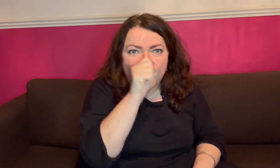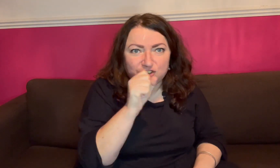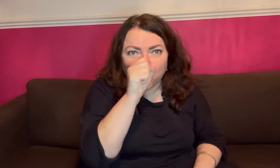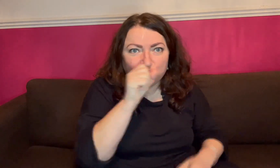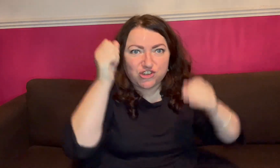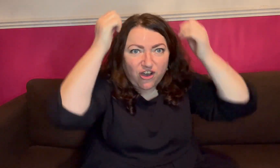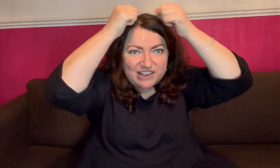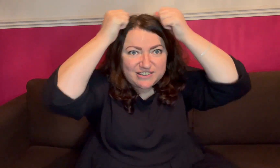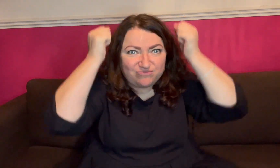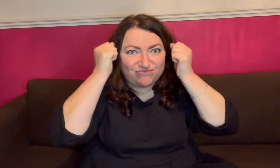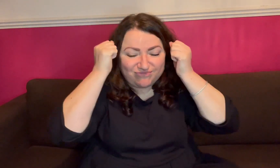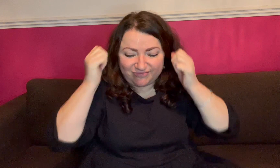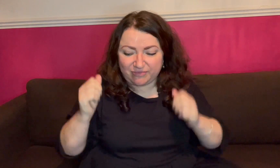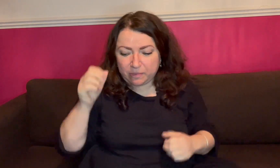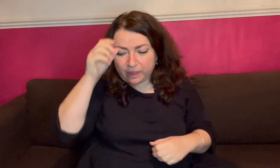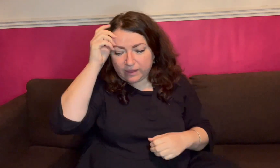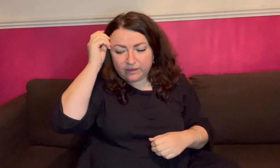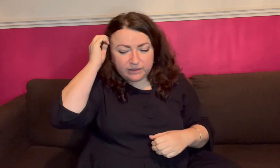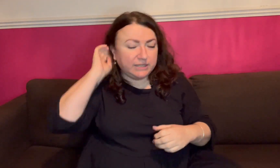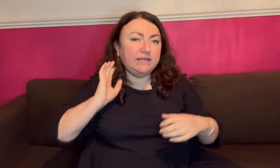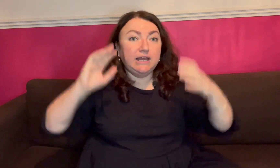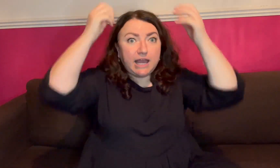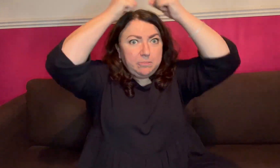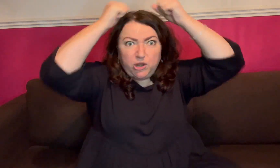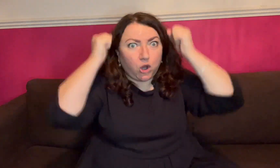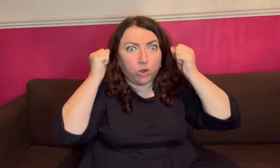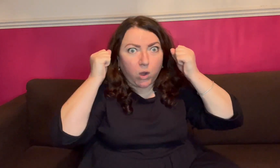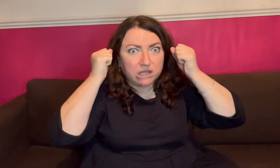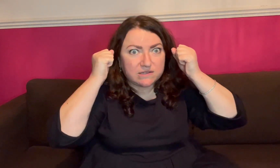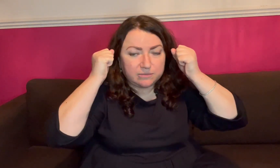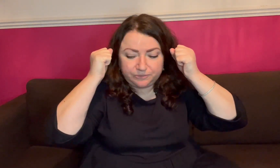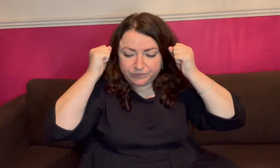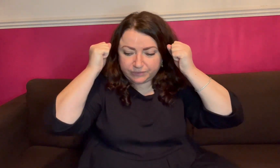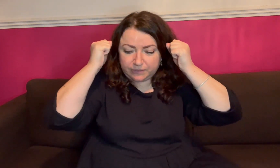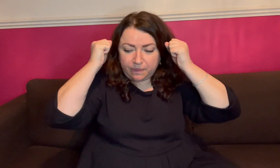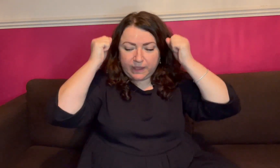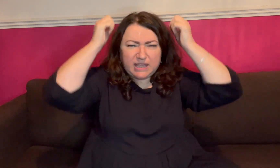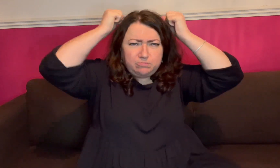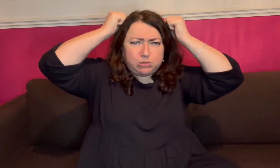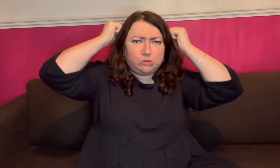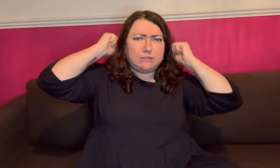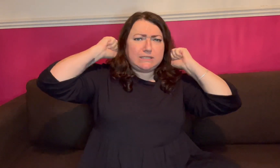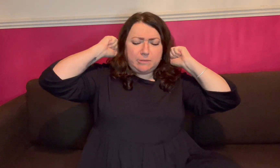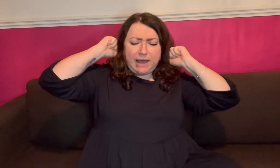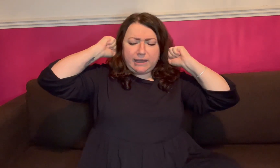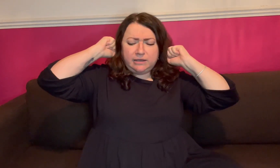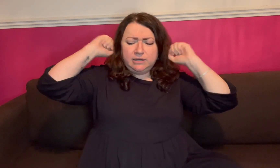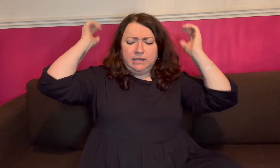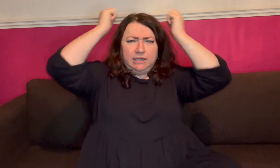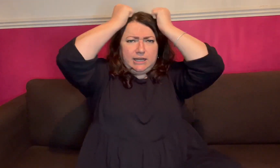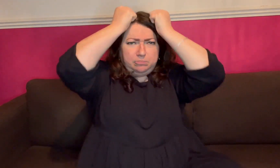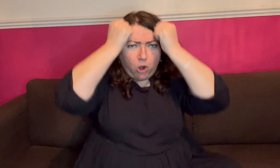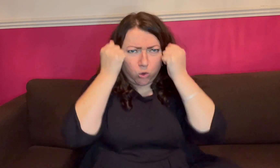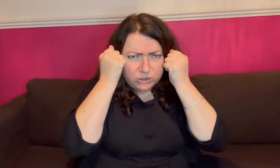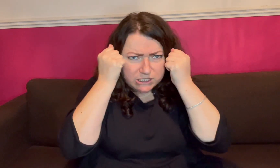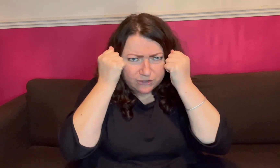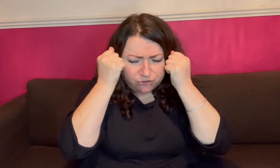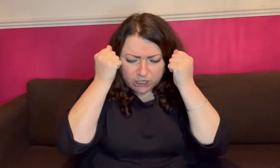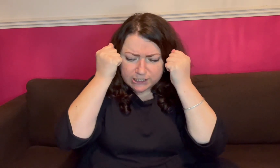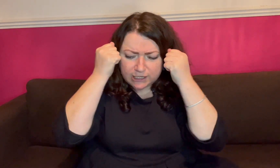Hedgehog size. He put it on at once. He pulled it to the back and he pulled it to the front